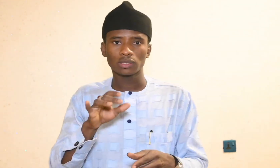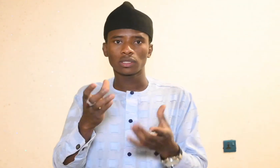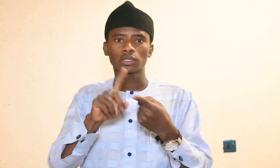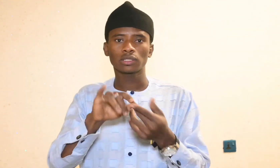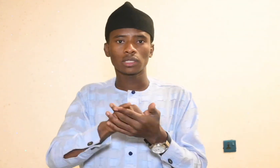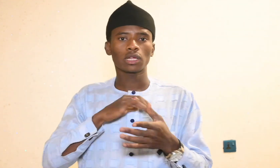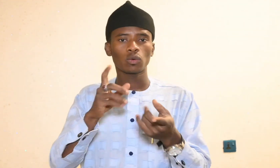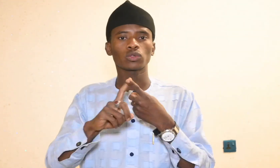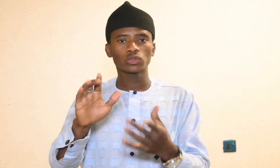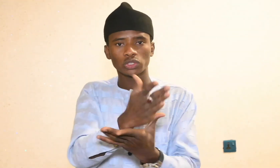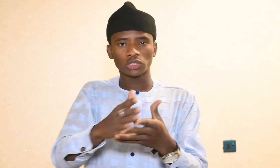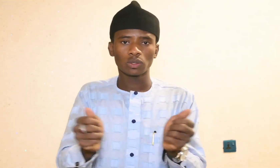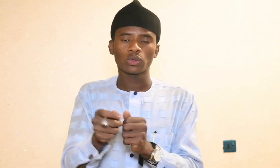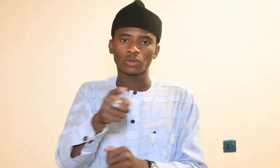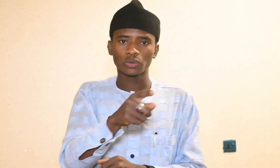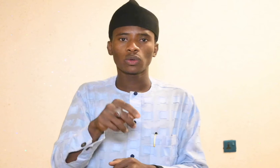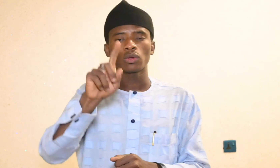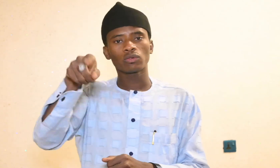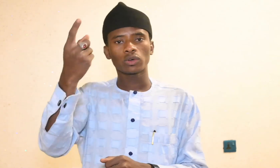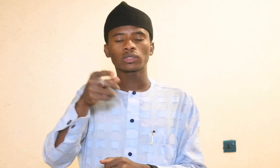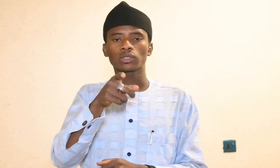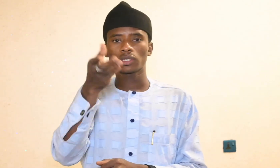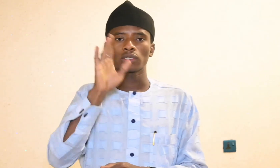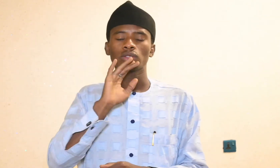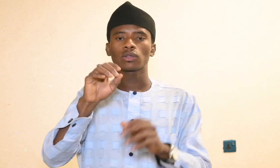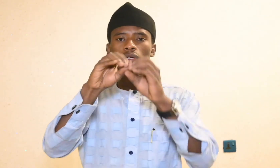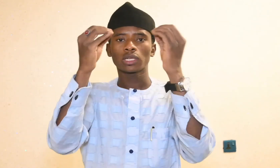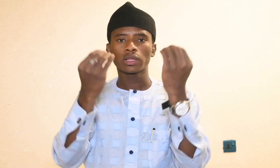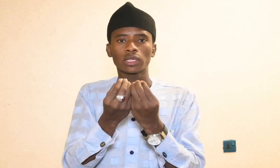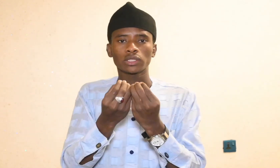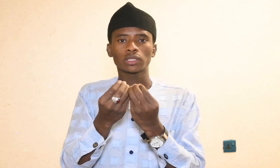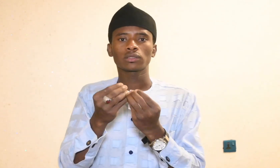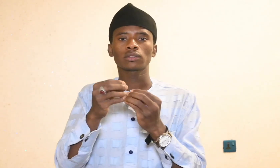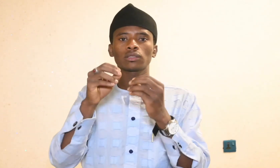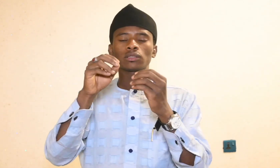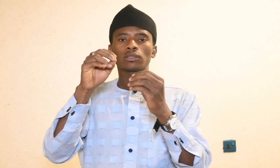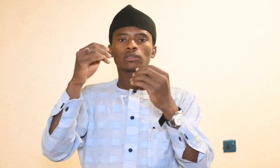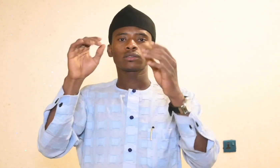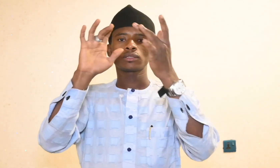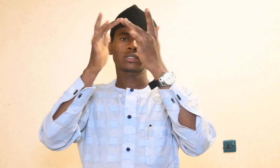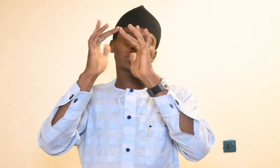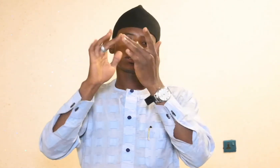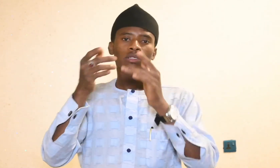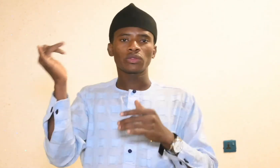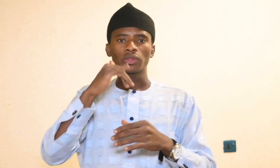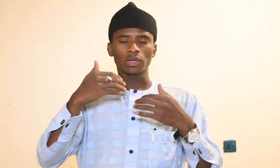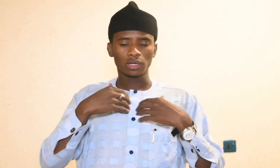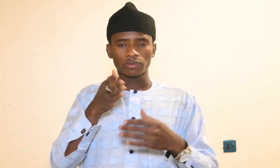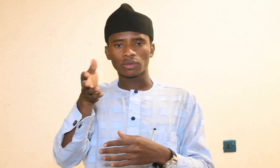One is the organization's website. They have places where they write volunteer with us. You